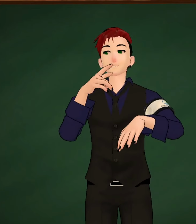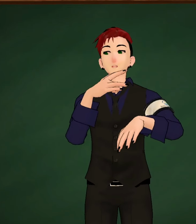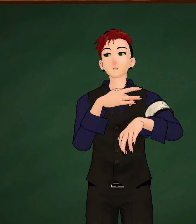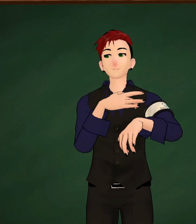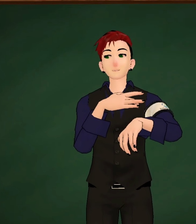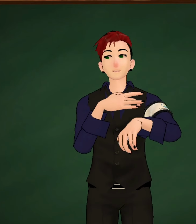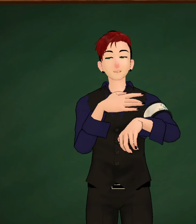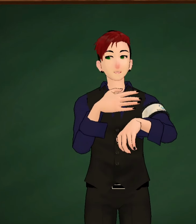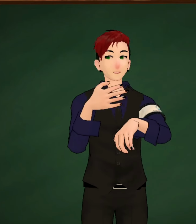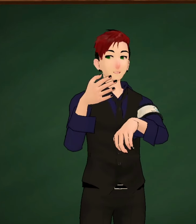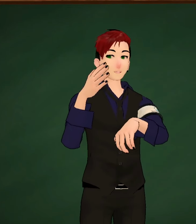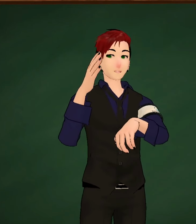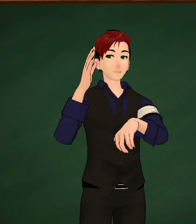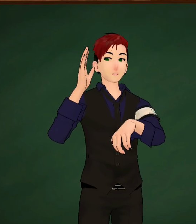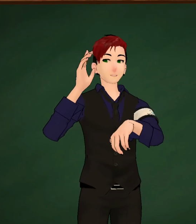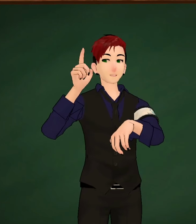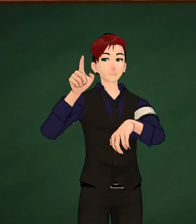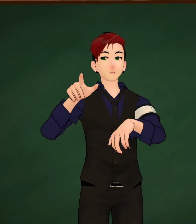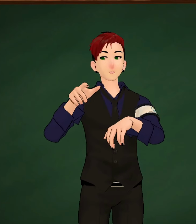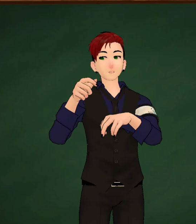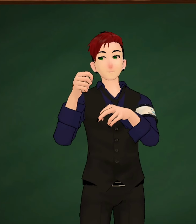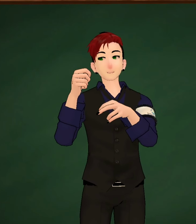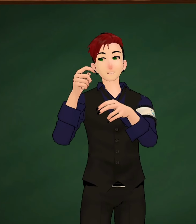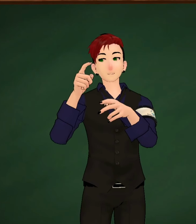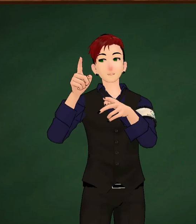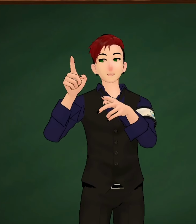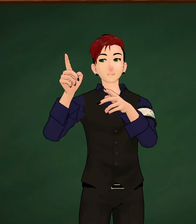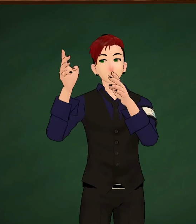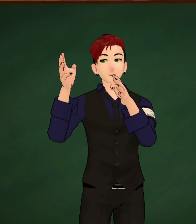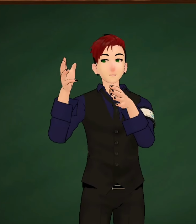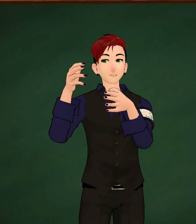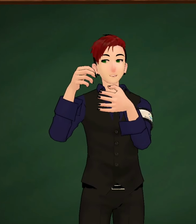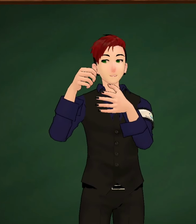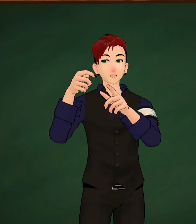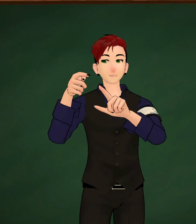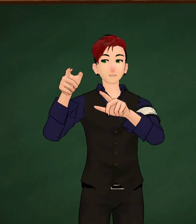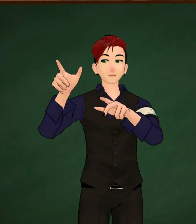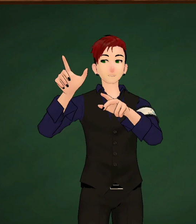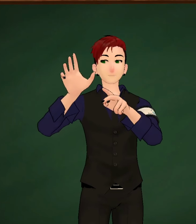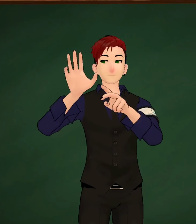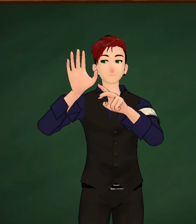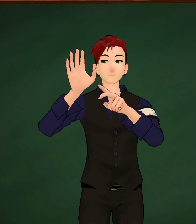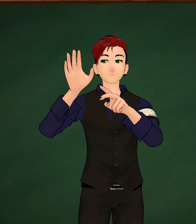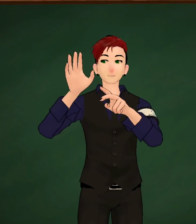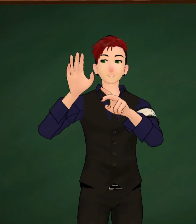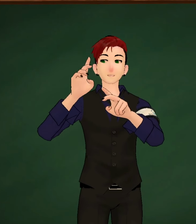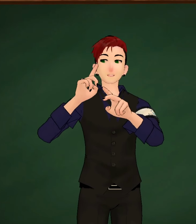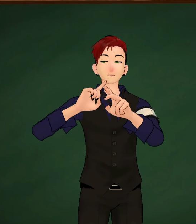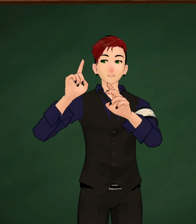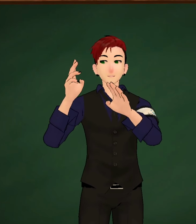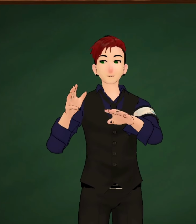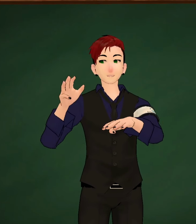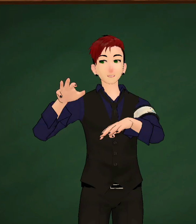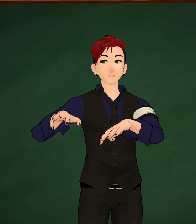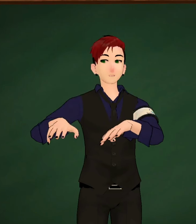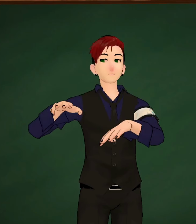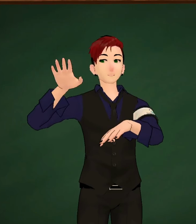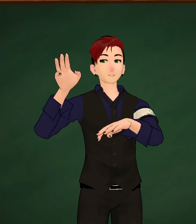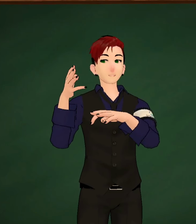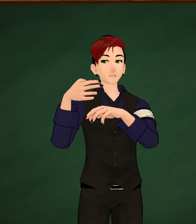So typically you need to make sure that the person you're learning from is a deaf person who grew up using